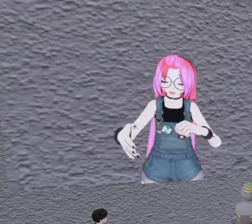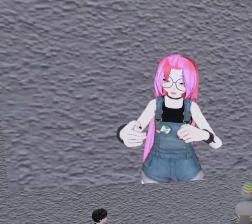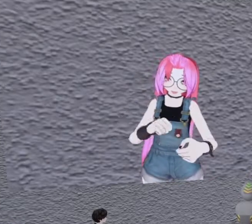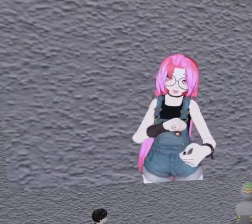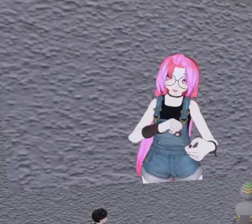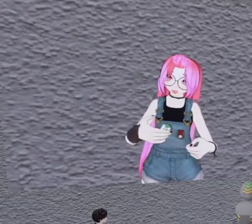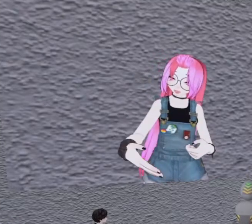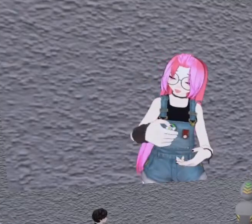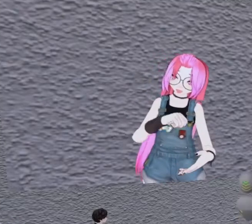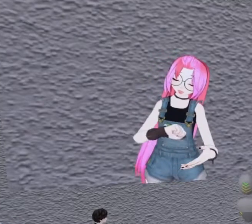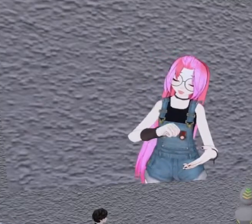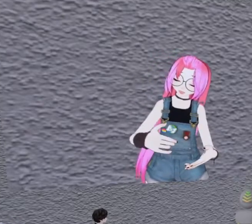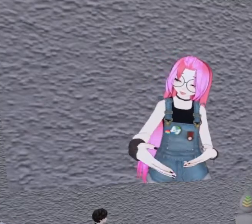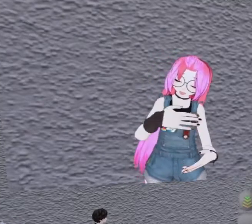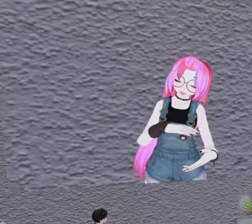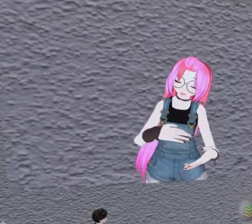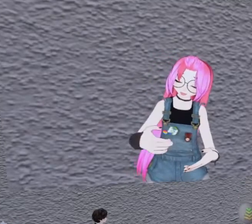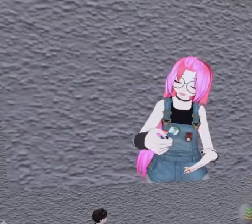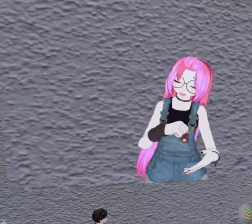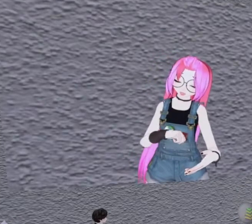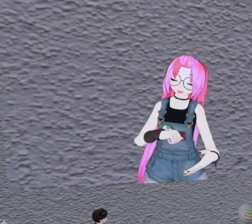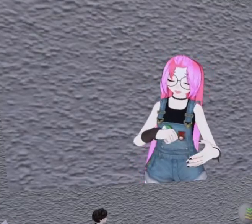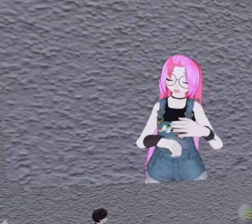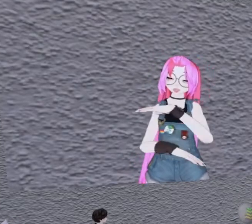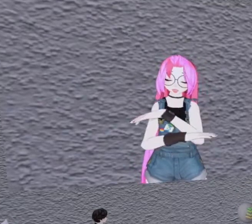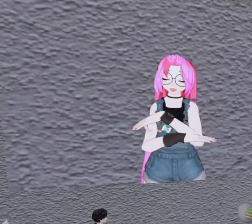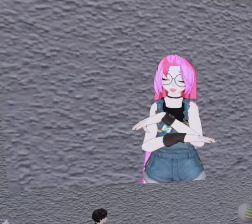And I'm like, you'd probably just be like showing folding, like a table.